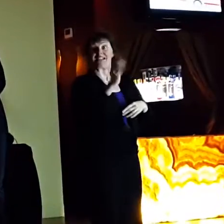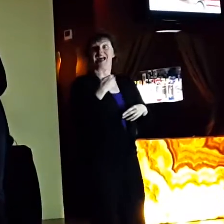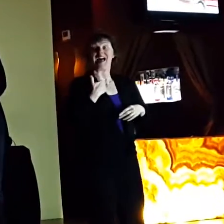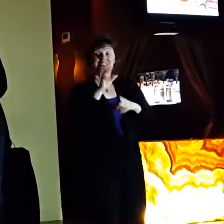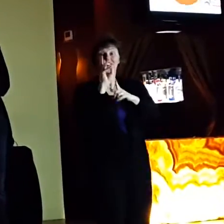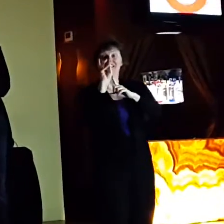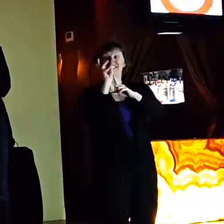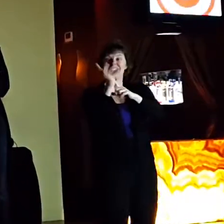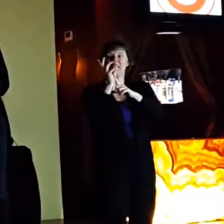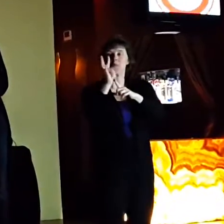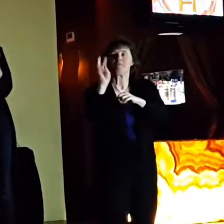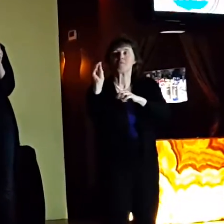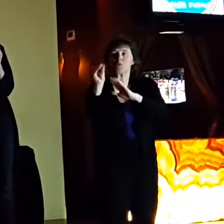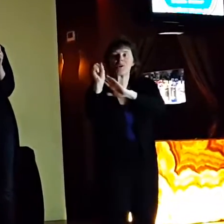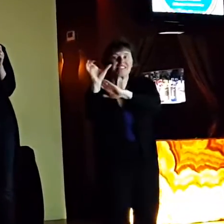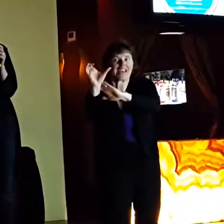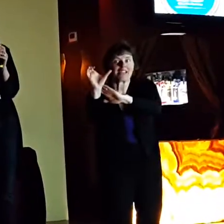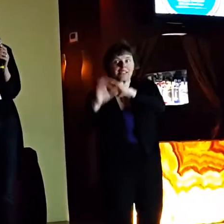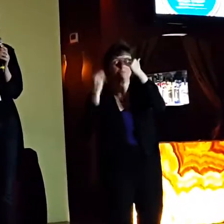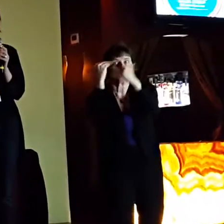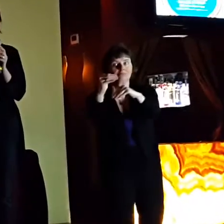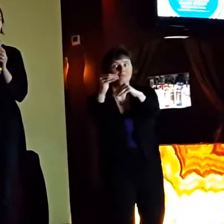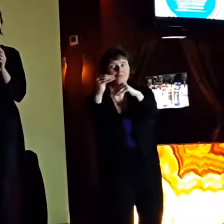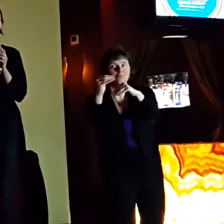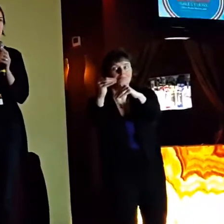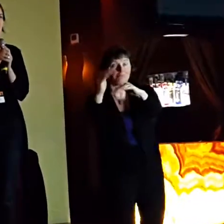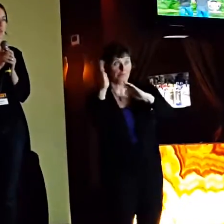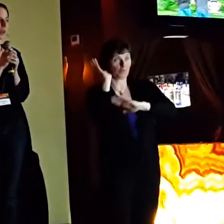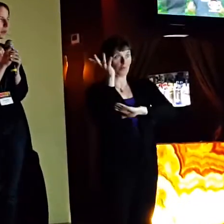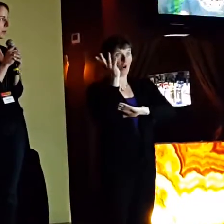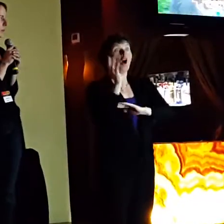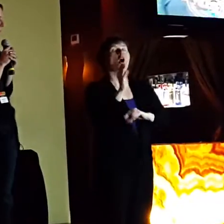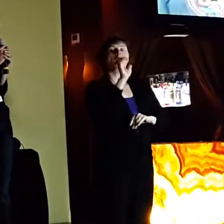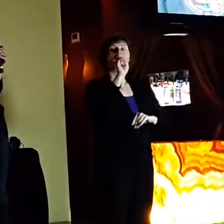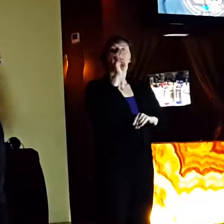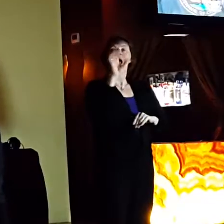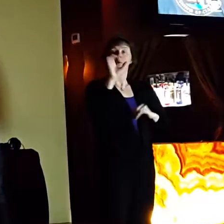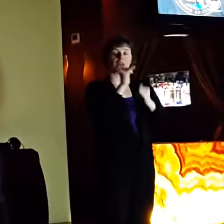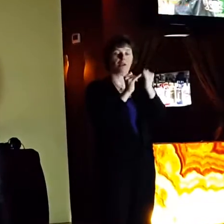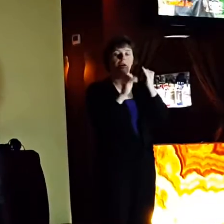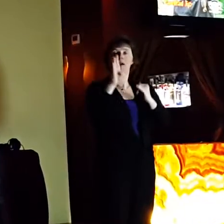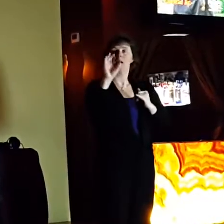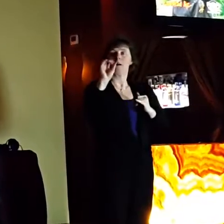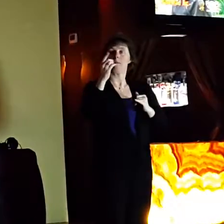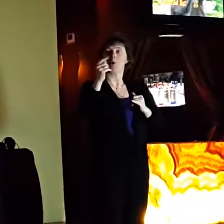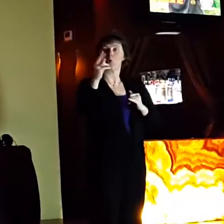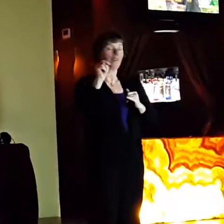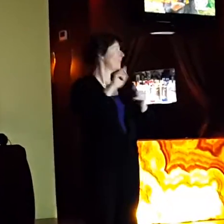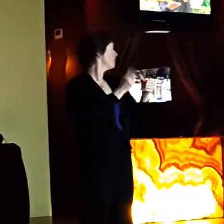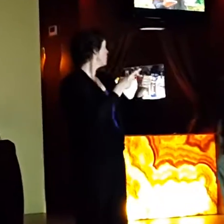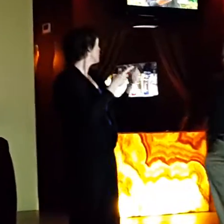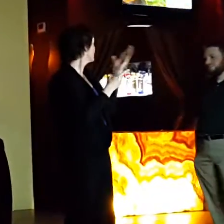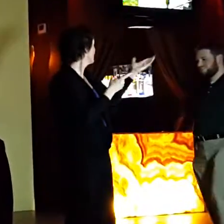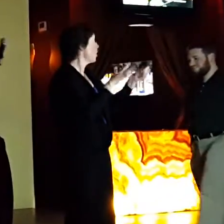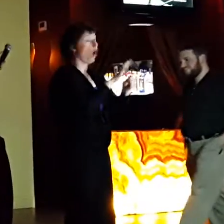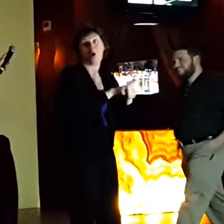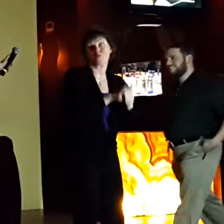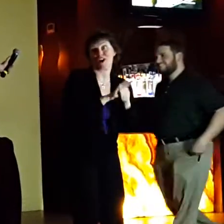40 seconds to say whatever they have to say. So we're going to start with Eric Houghton, so pressure's on, Eric. All